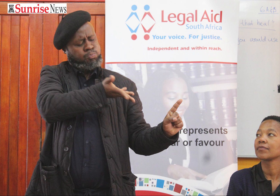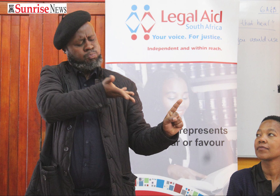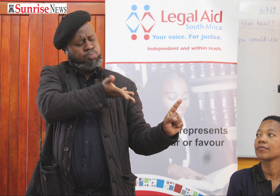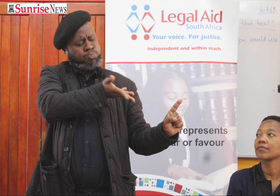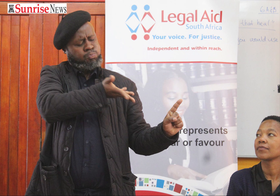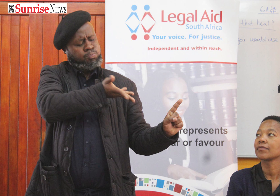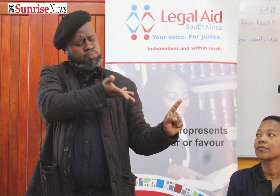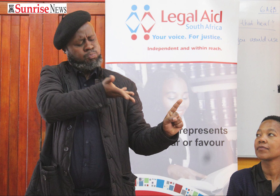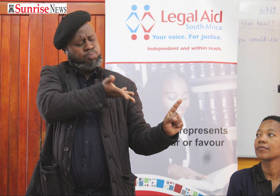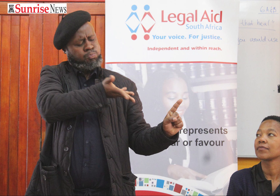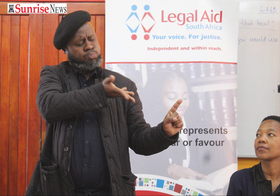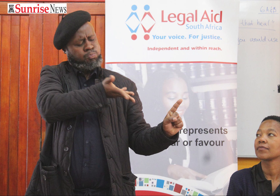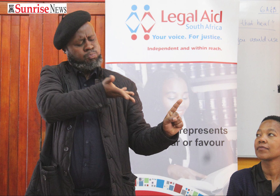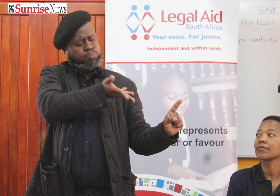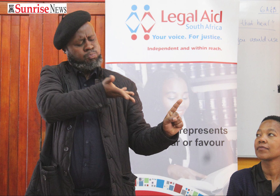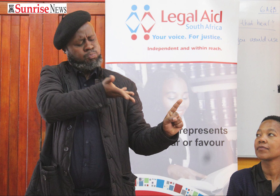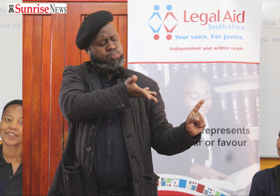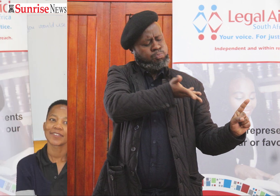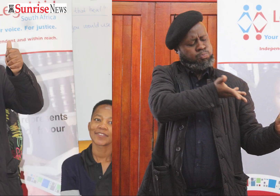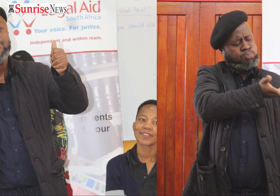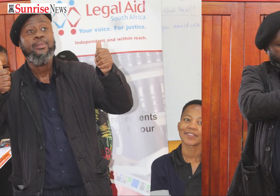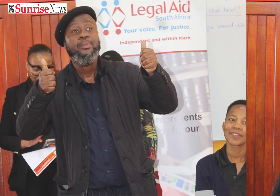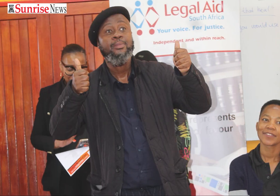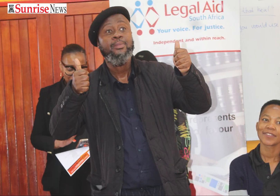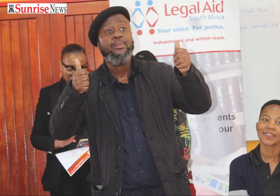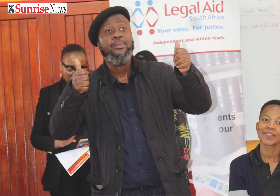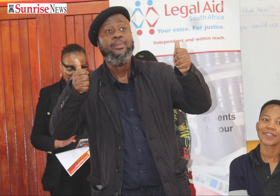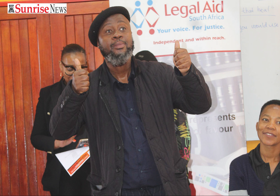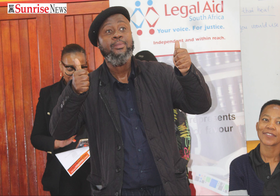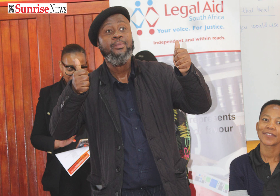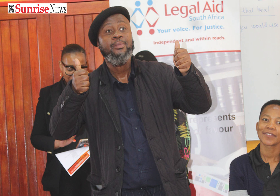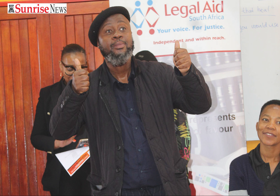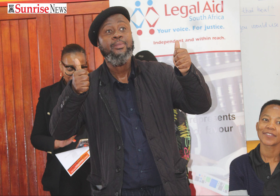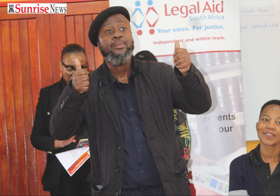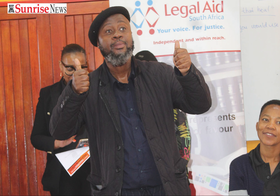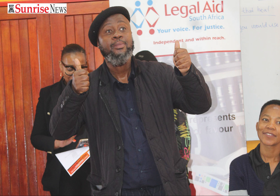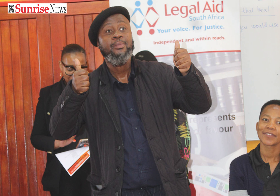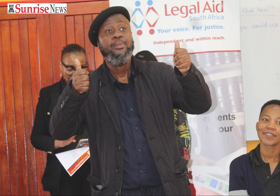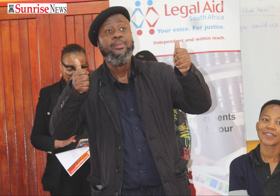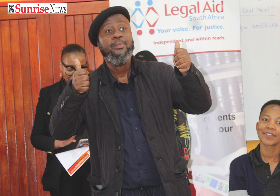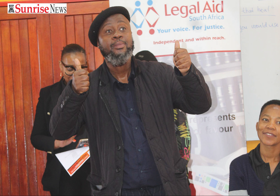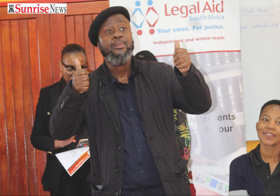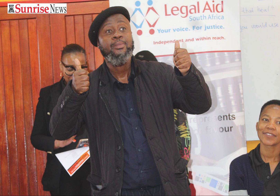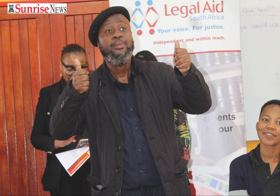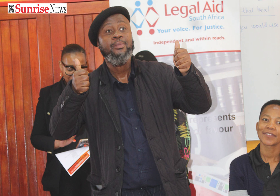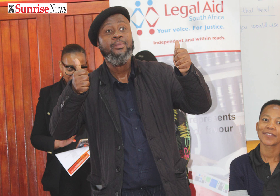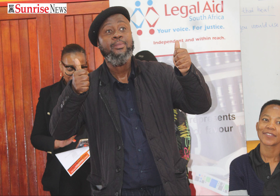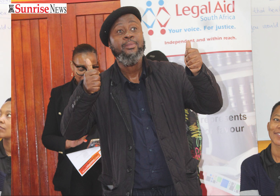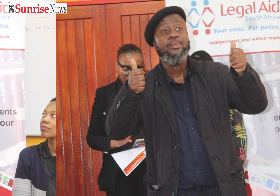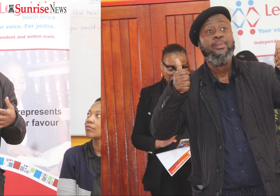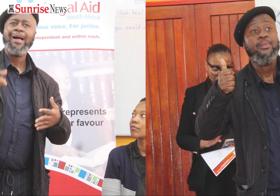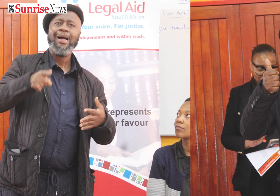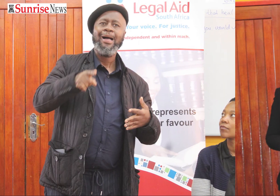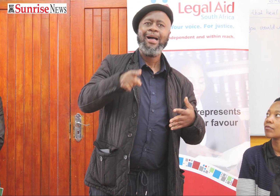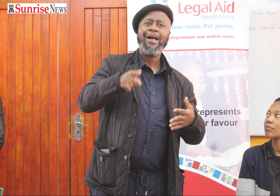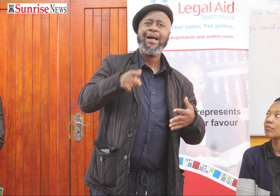says, we have sign language which has been made official, but we're not taken serious. That's when you actually take the entire country